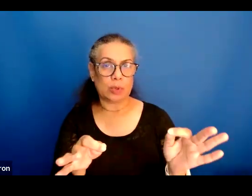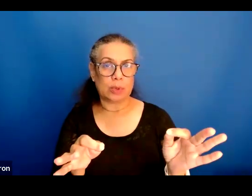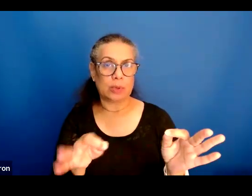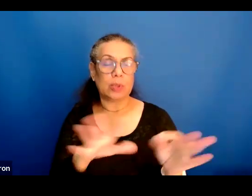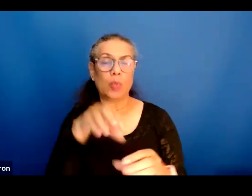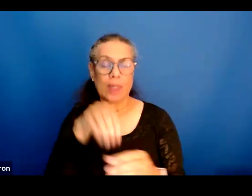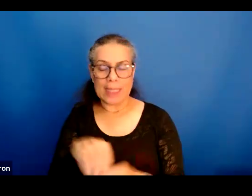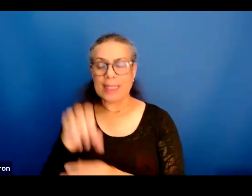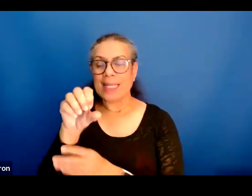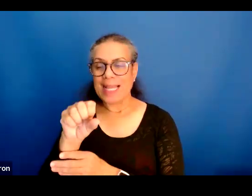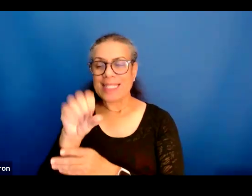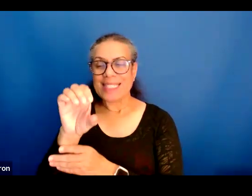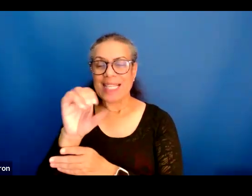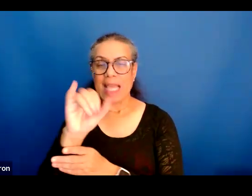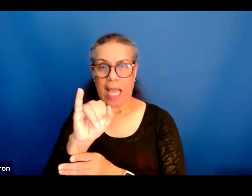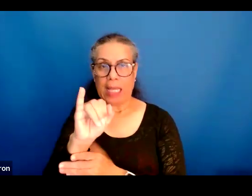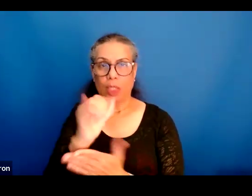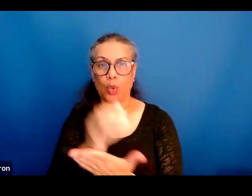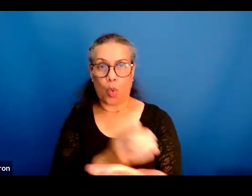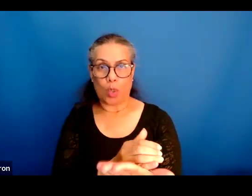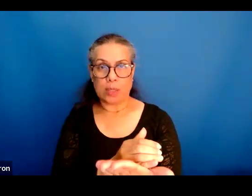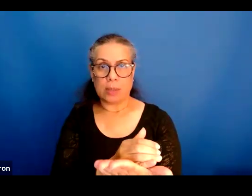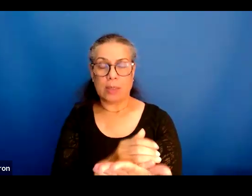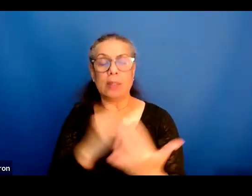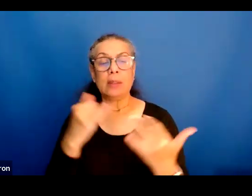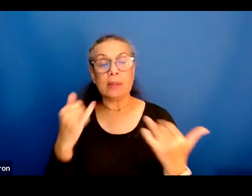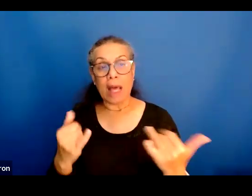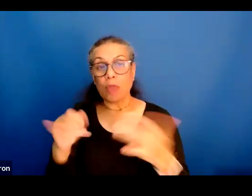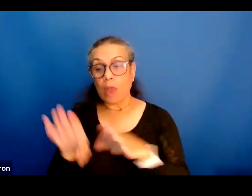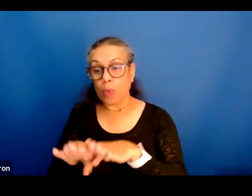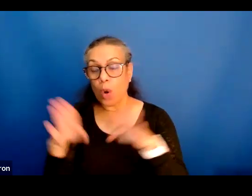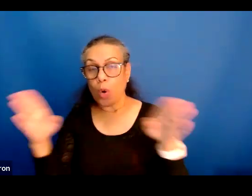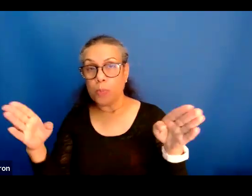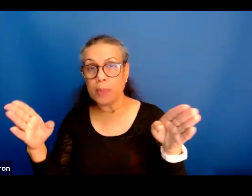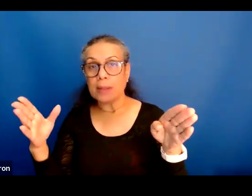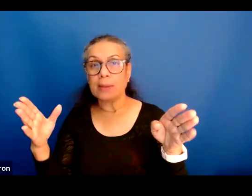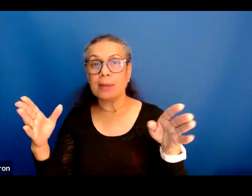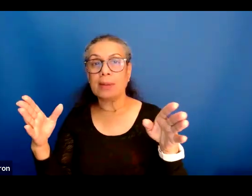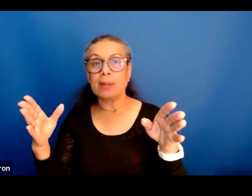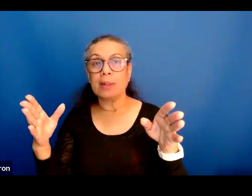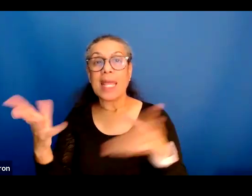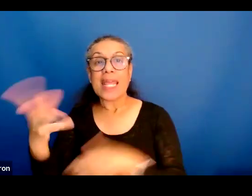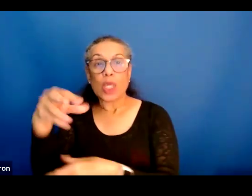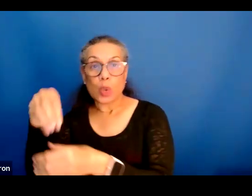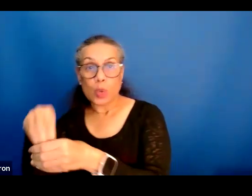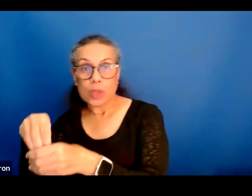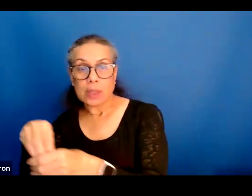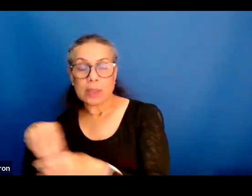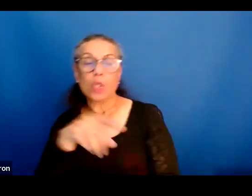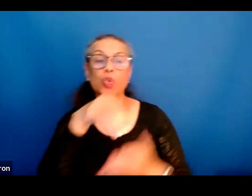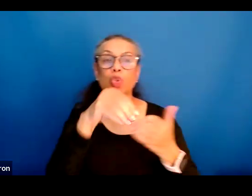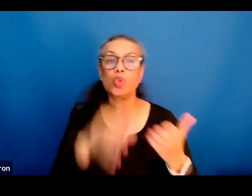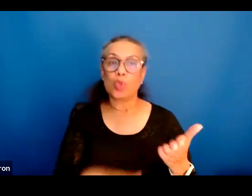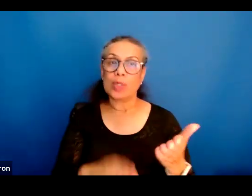BPS SEI course. And as we've rolled out inclusive SEI, we've had a decrease of students in